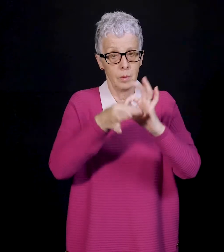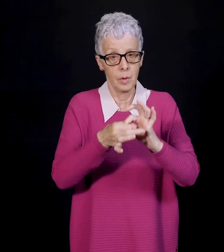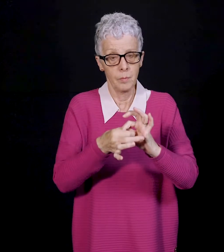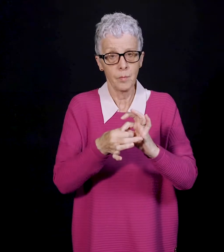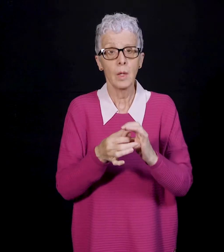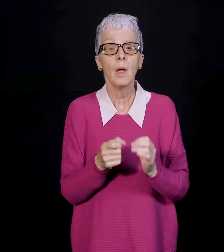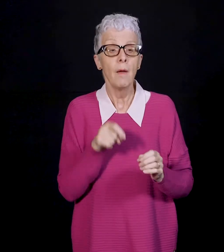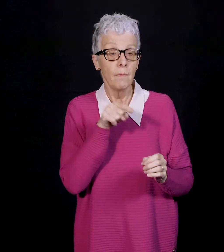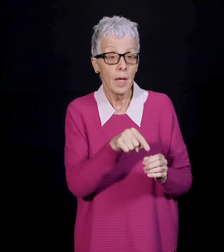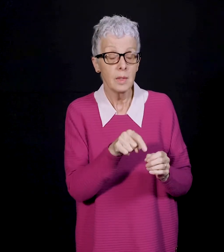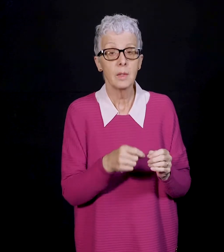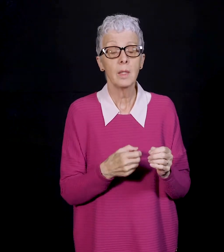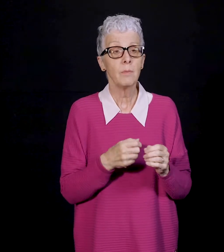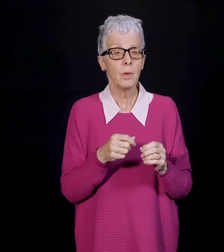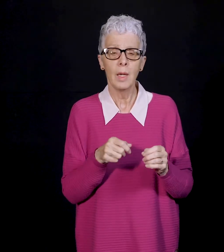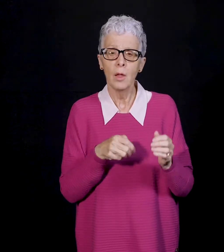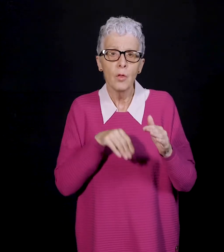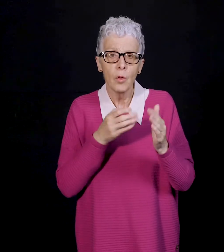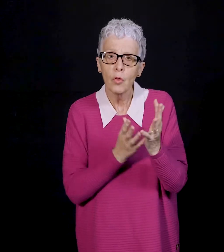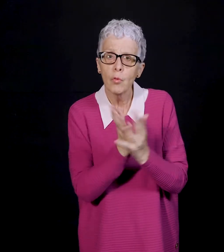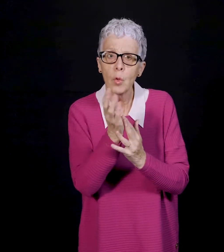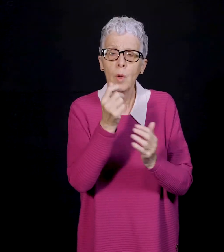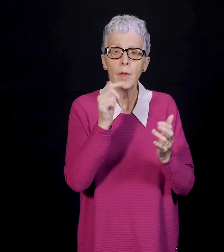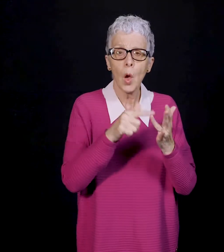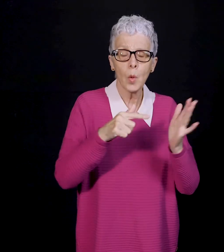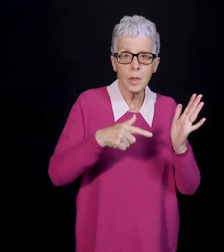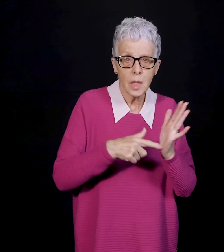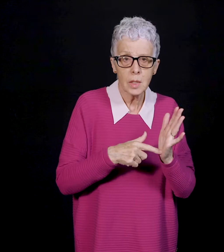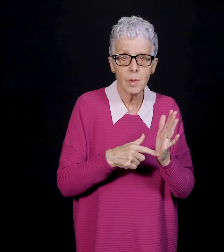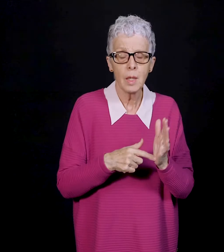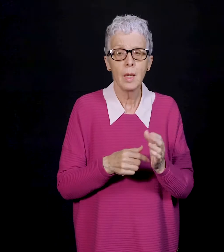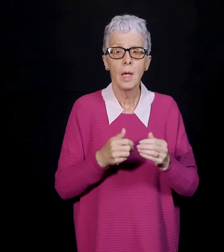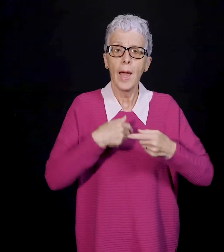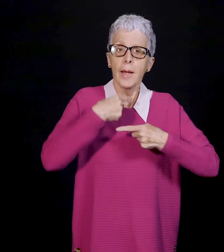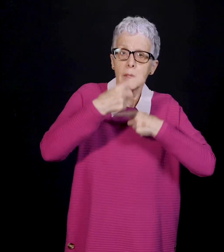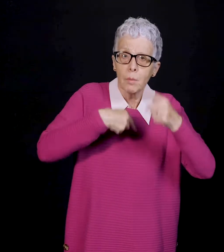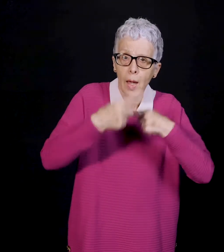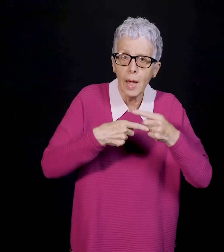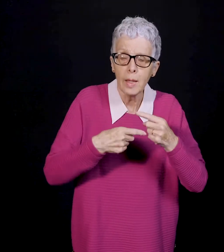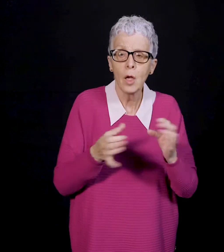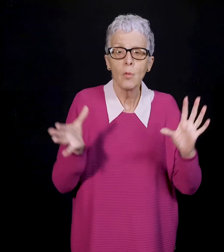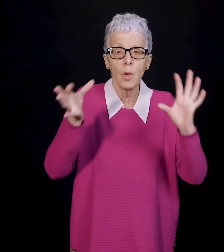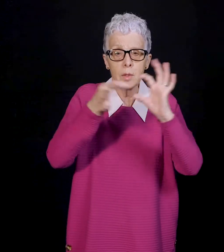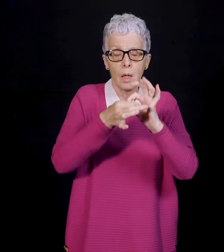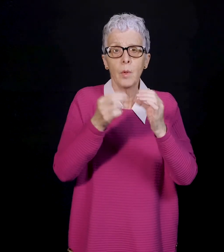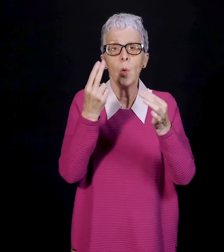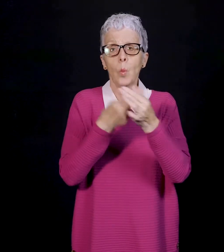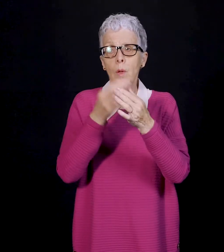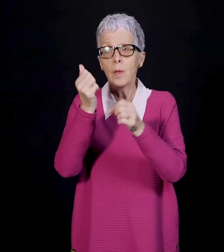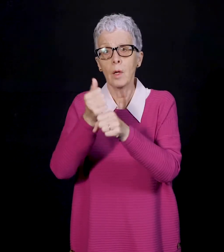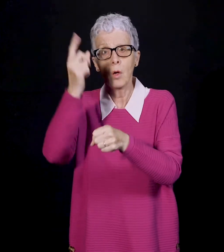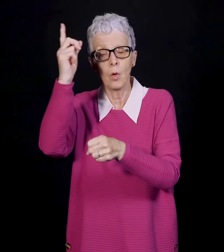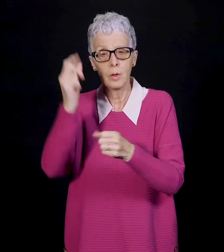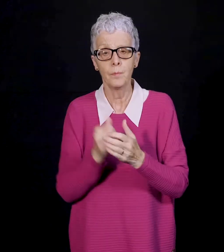Testament. And we have to ask, well, reconciled from what and for why? You see, the Bible describes us, outside of a relationship with